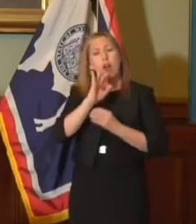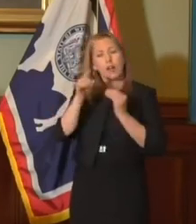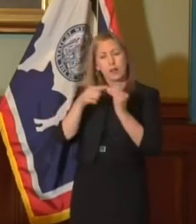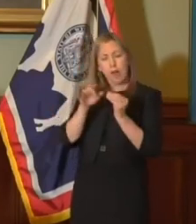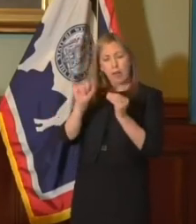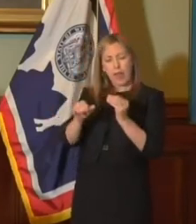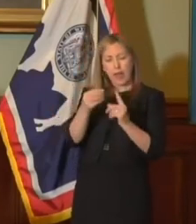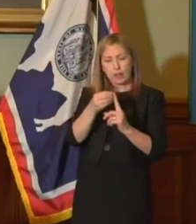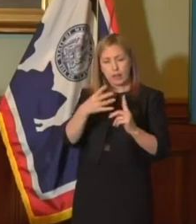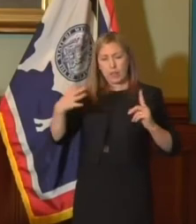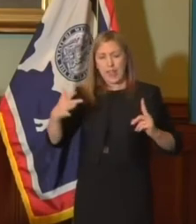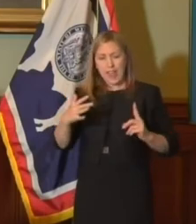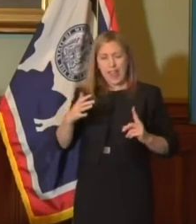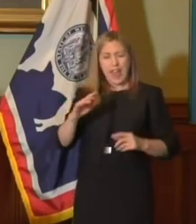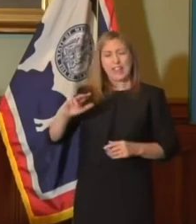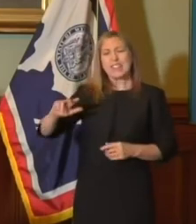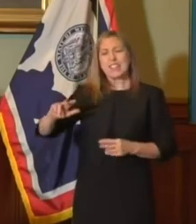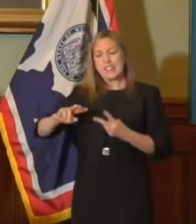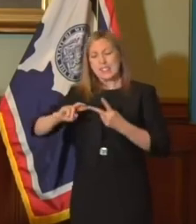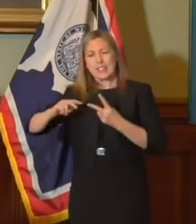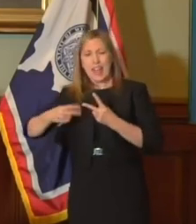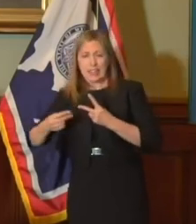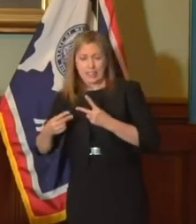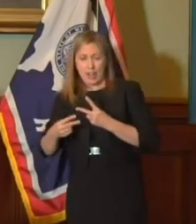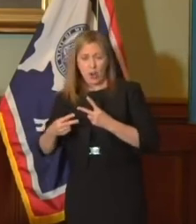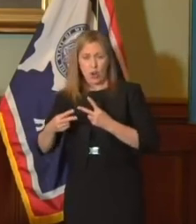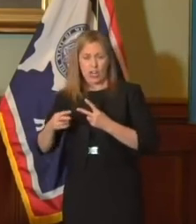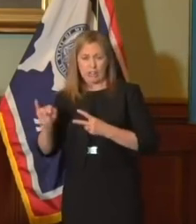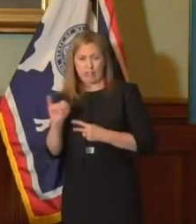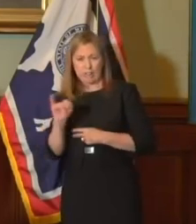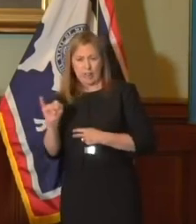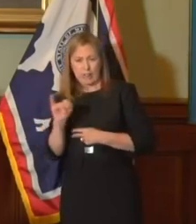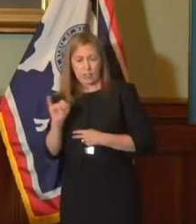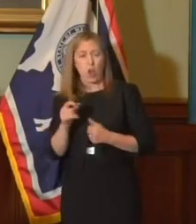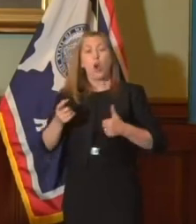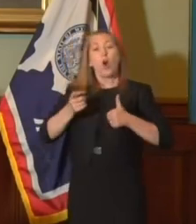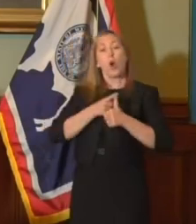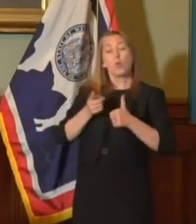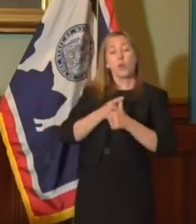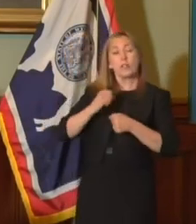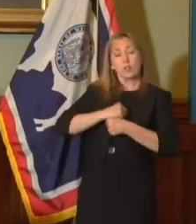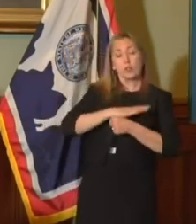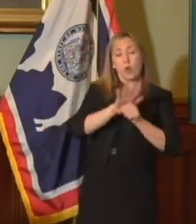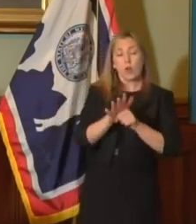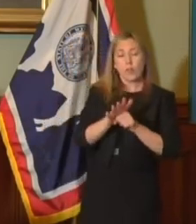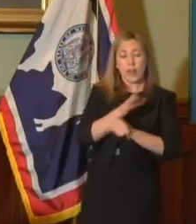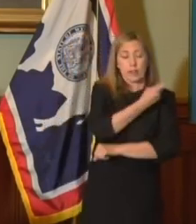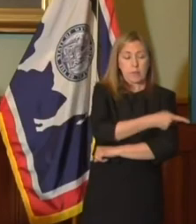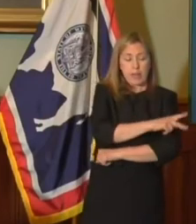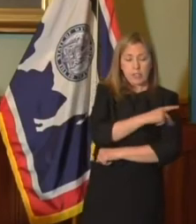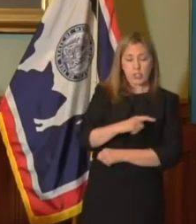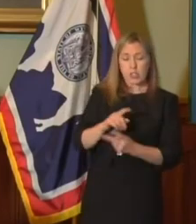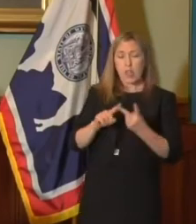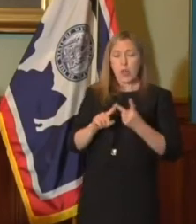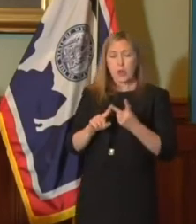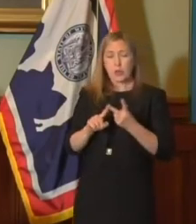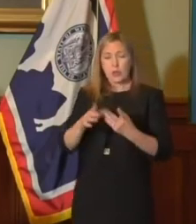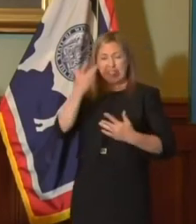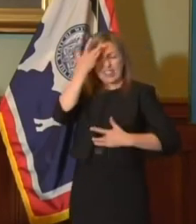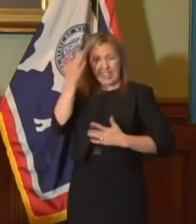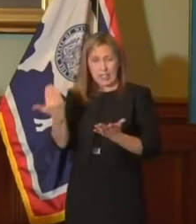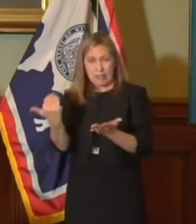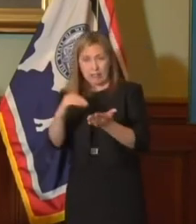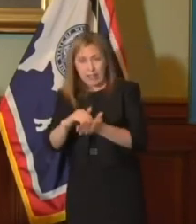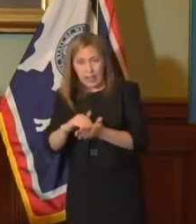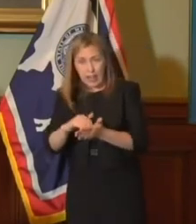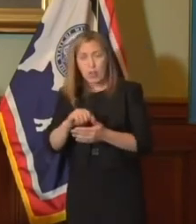about secondary infections, original coronavirus patients becoming reinfected,